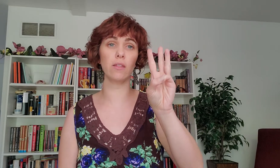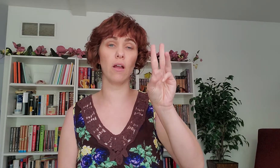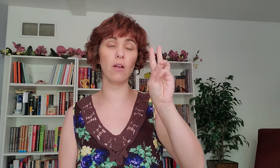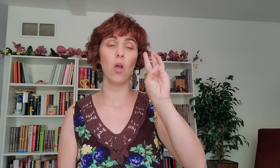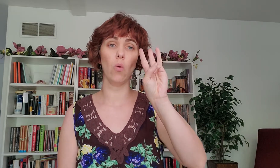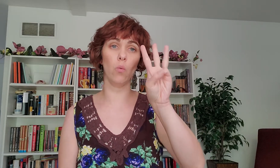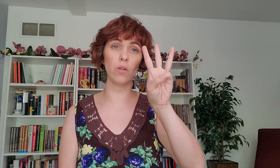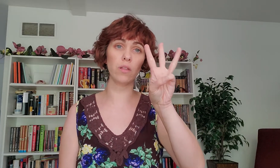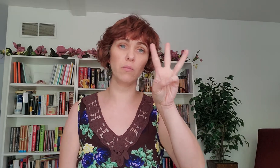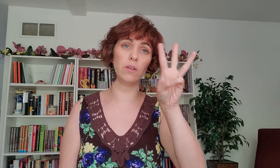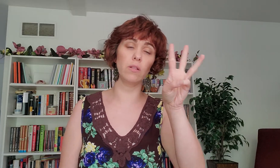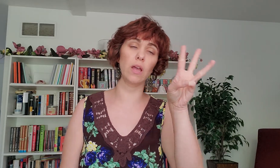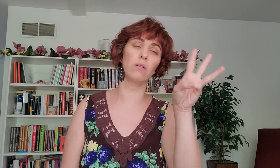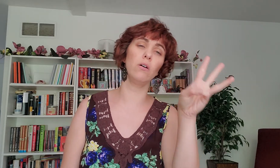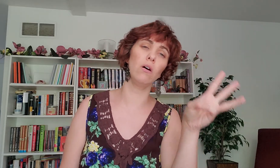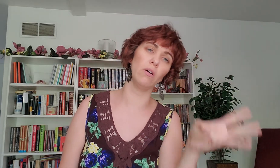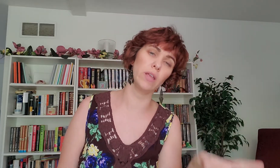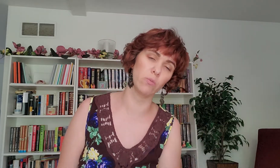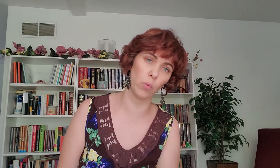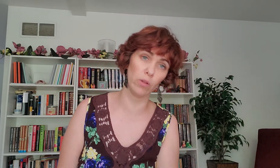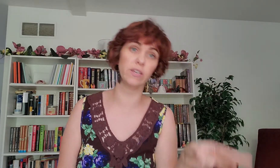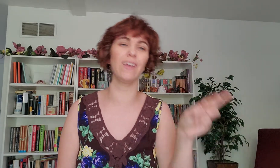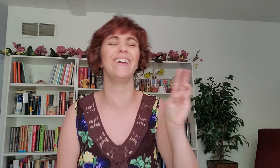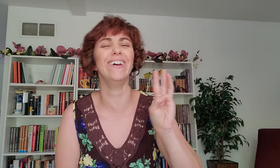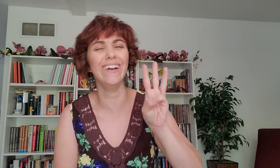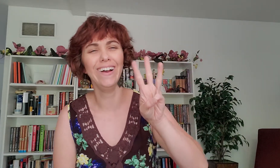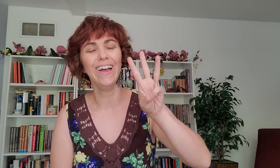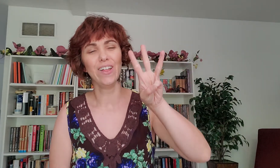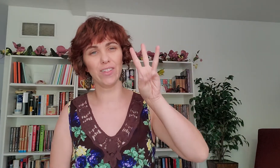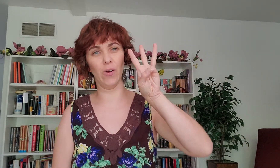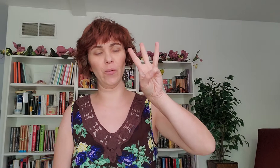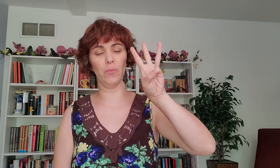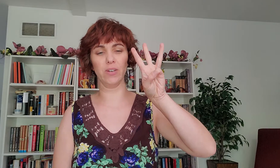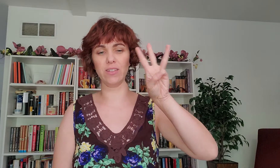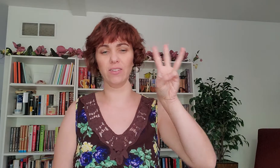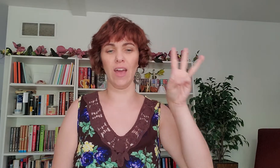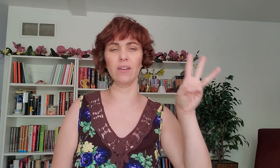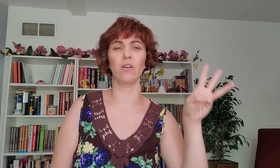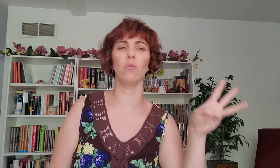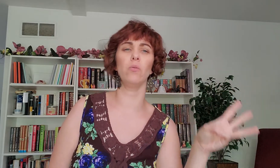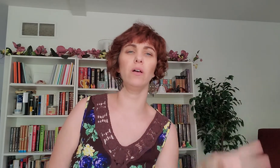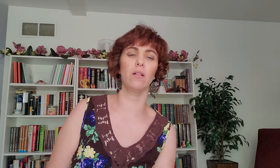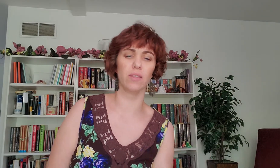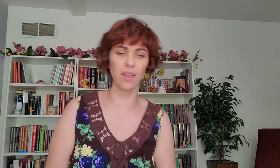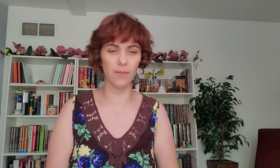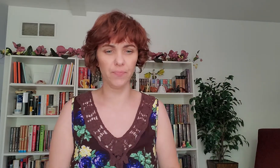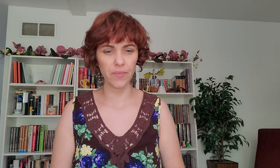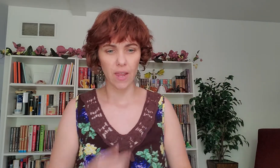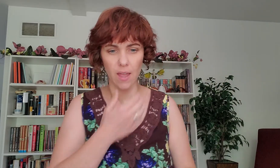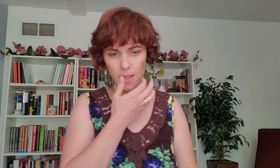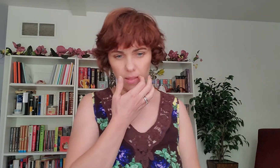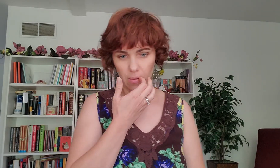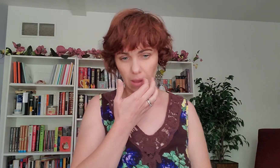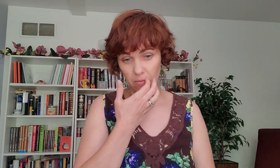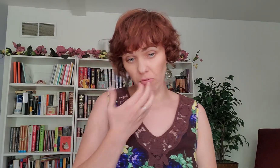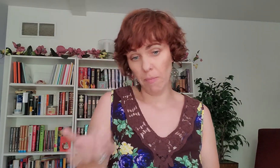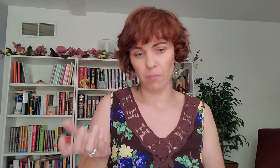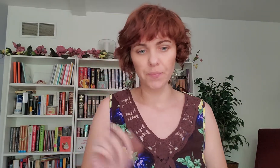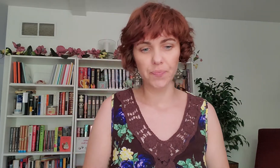song, Wilson, we do like, oh, he's wilting. So we just do that and go, Wilson. So that we remember that